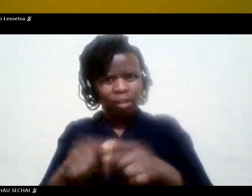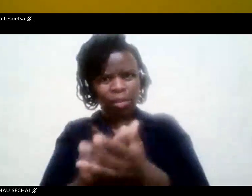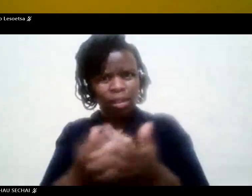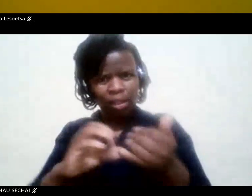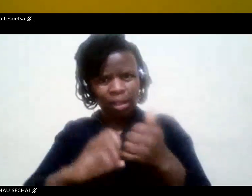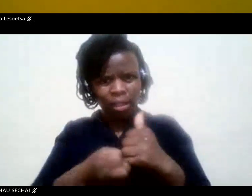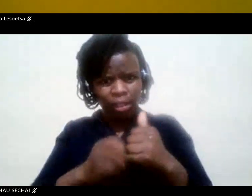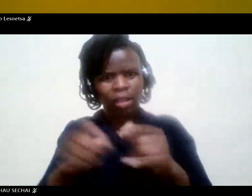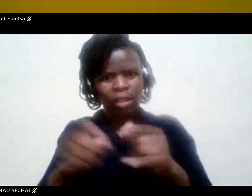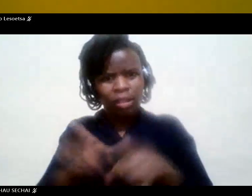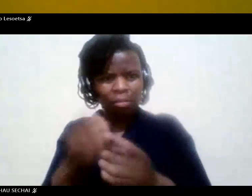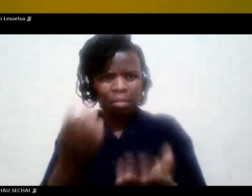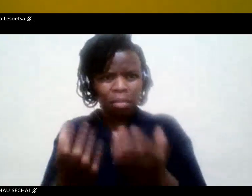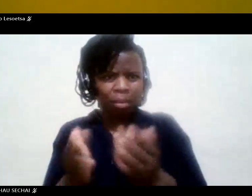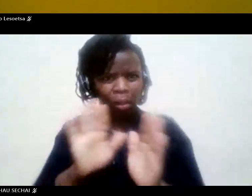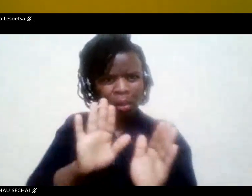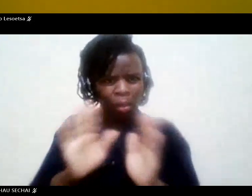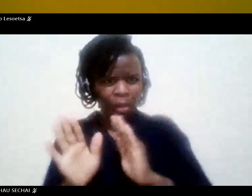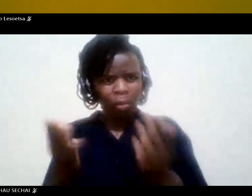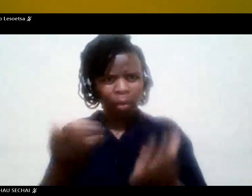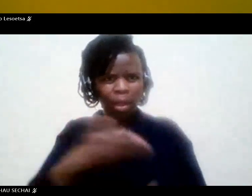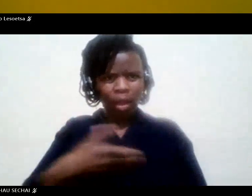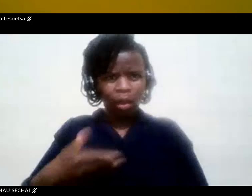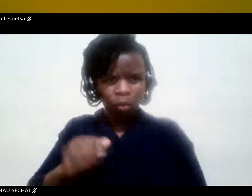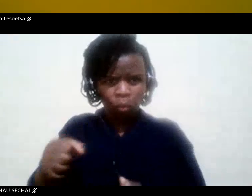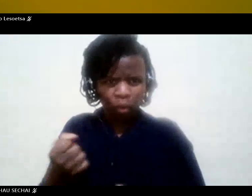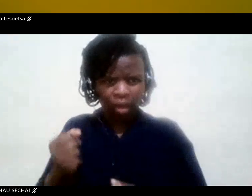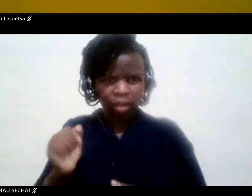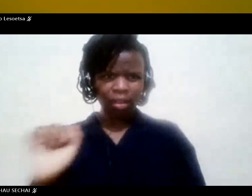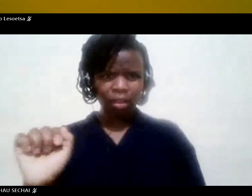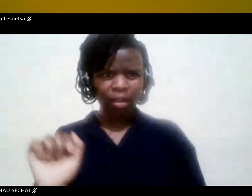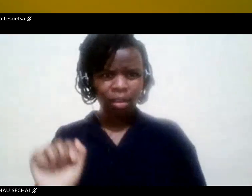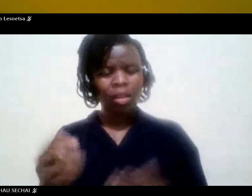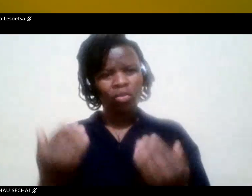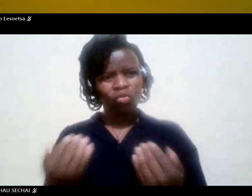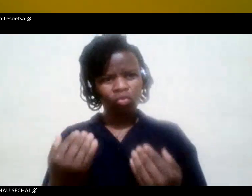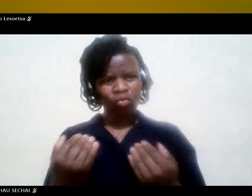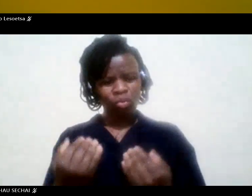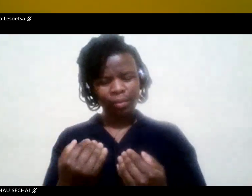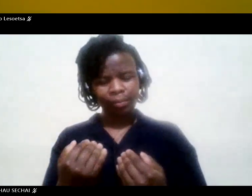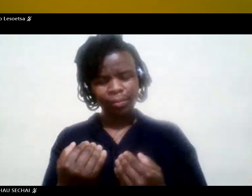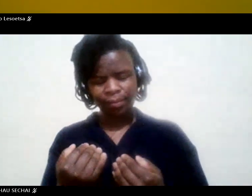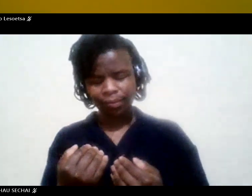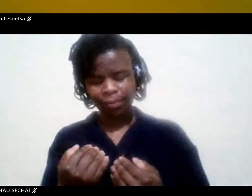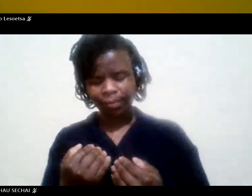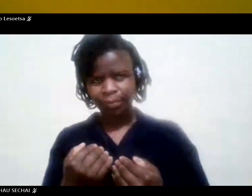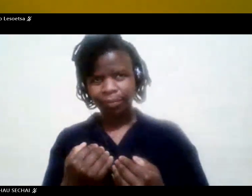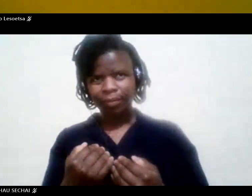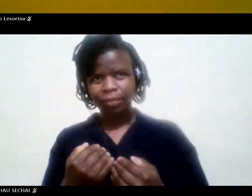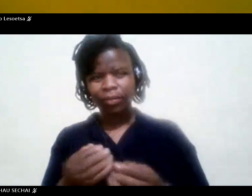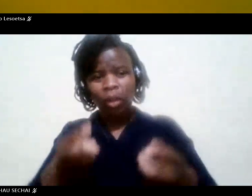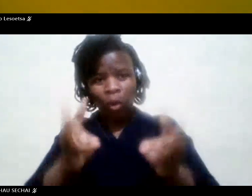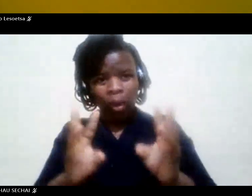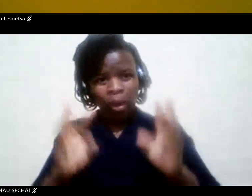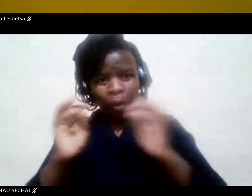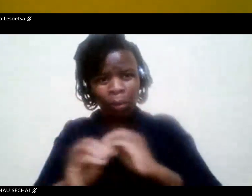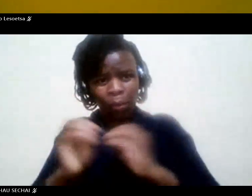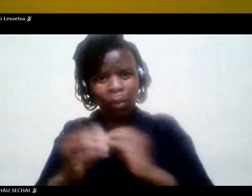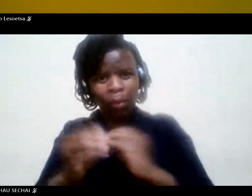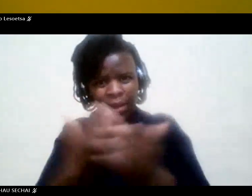wife who just gave birth to a baby. There's no way you can experience 100% what the woman has gone through. Okay, you